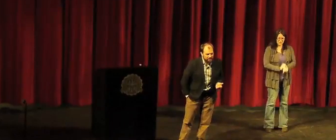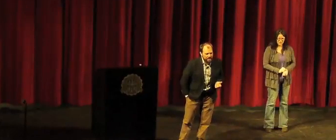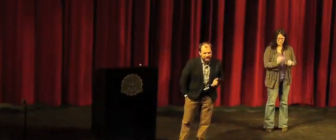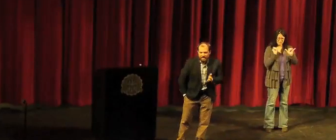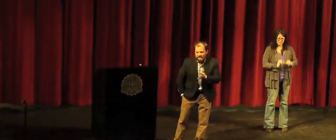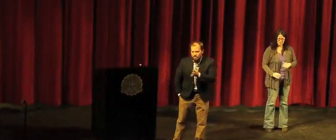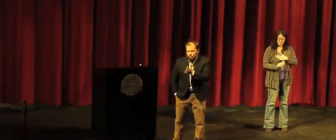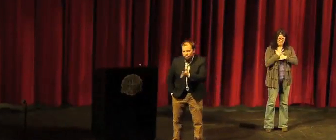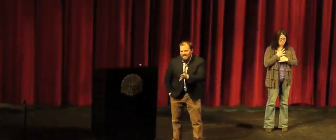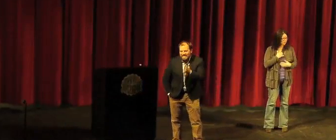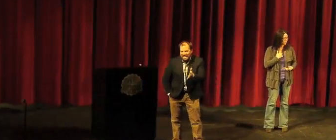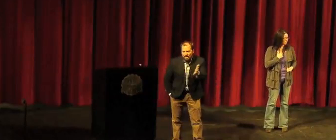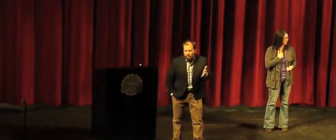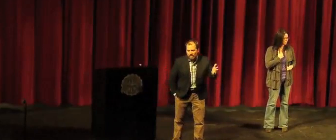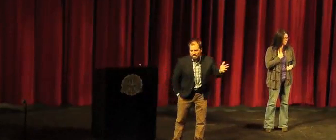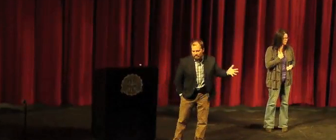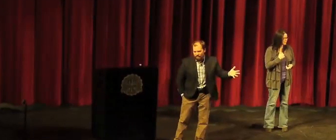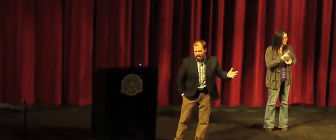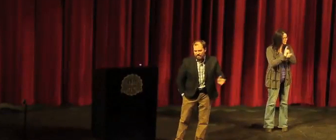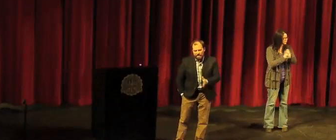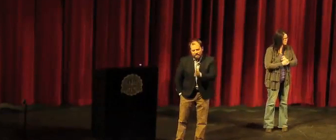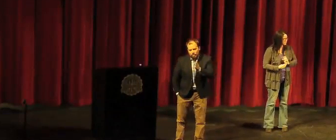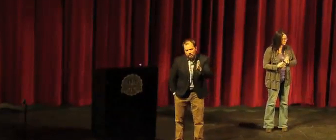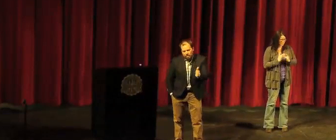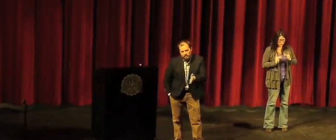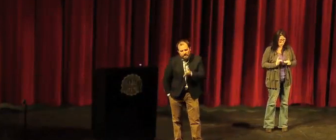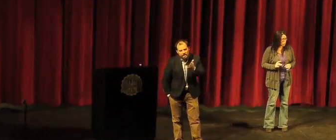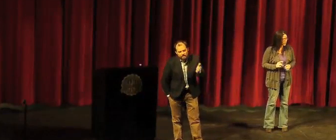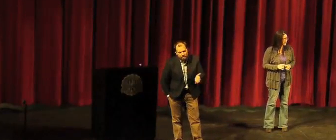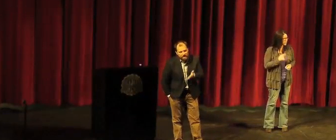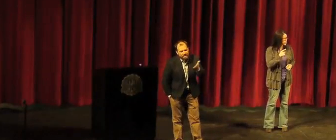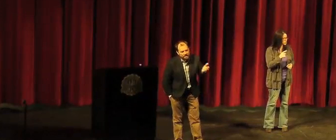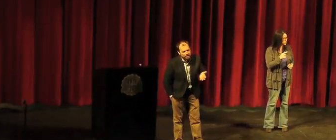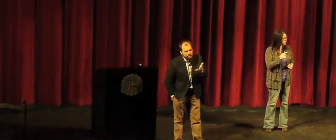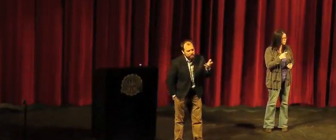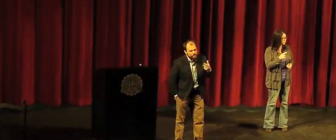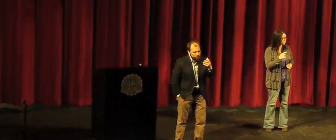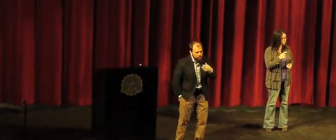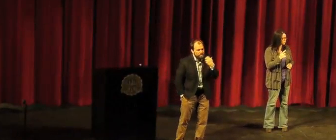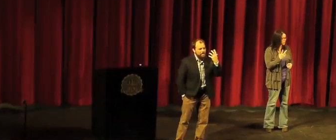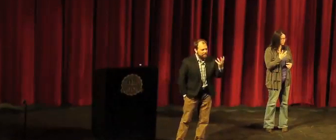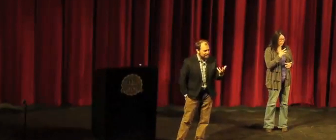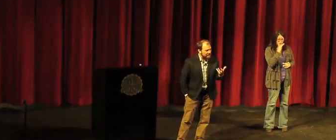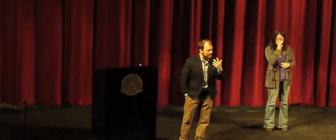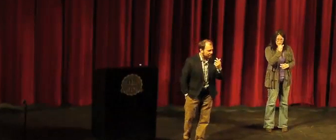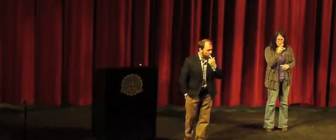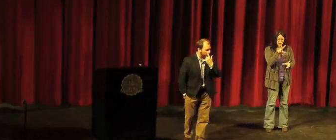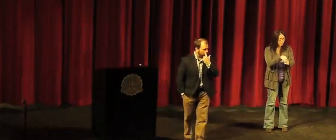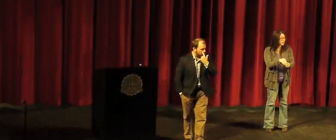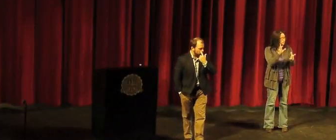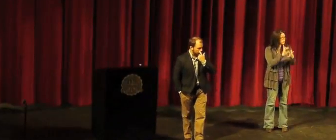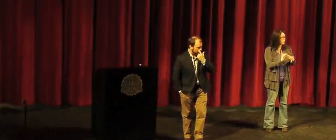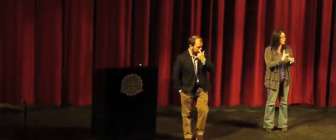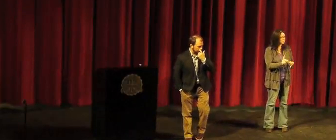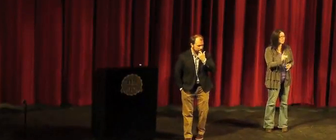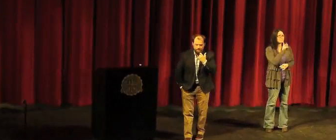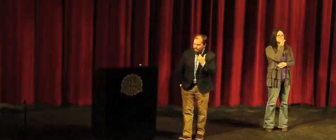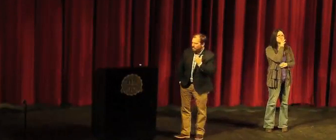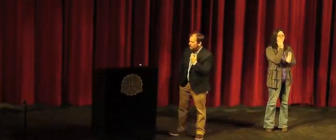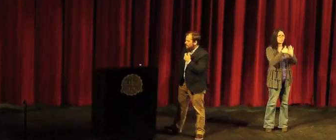effect. It has a re-narrating effect. You are being invited into a story by reciting it over and over